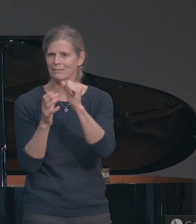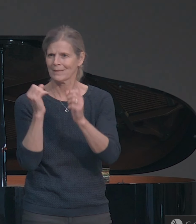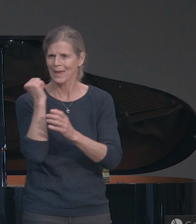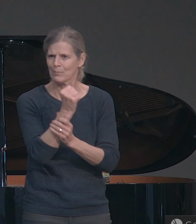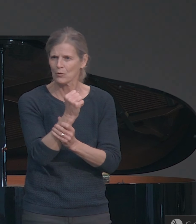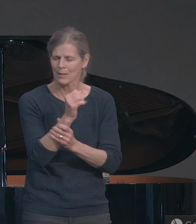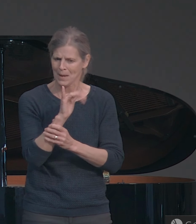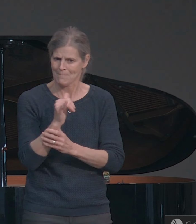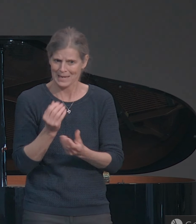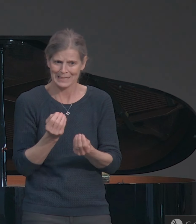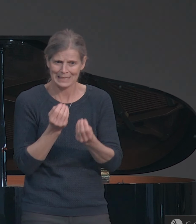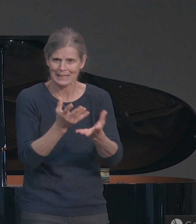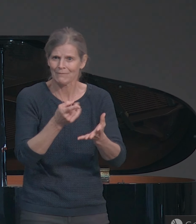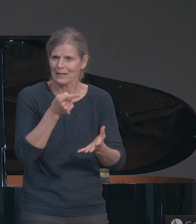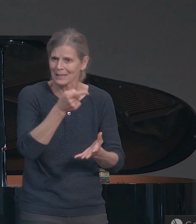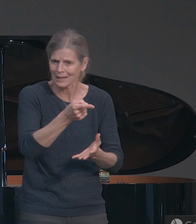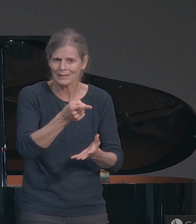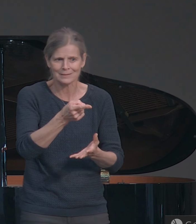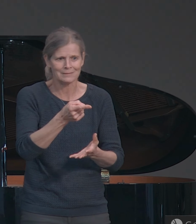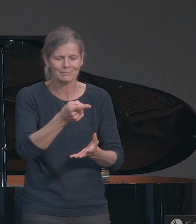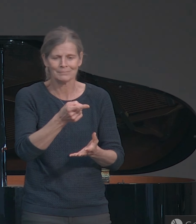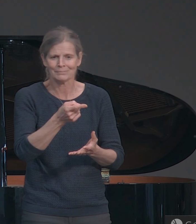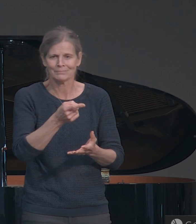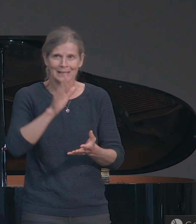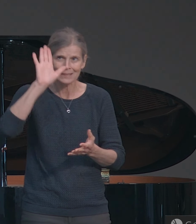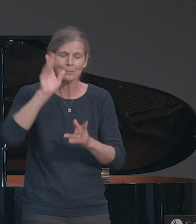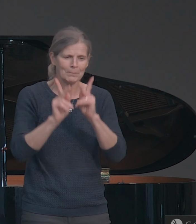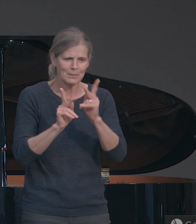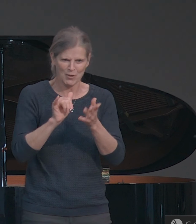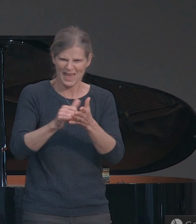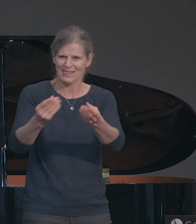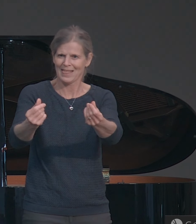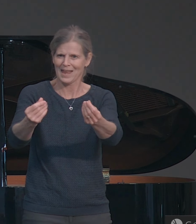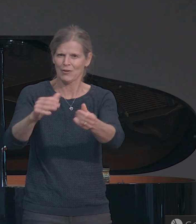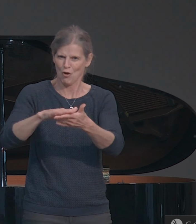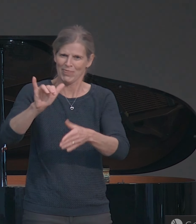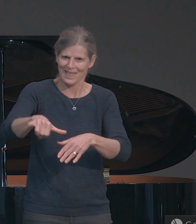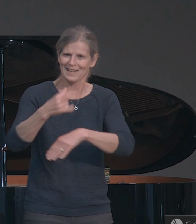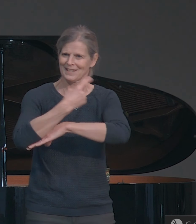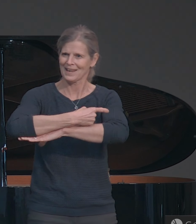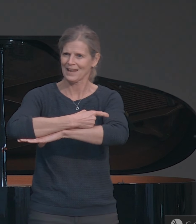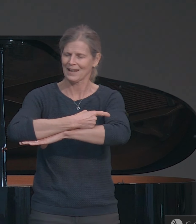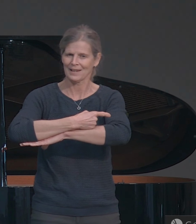by giving him, his people, his descendants, that land on that day.